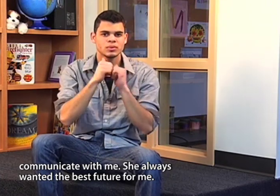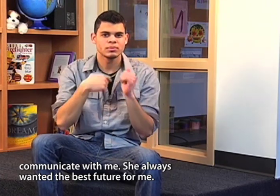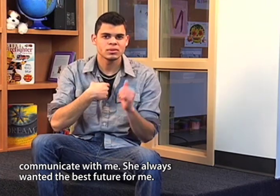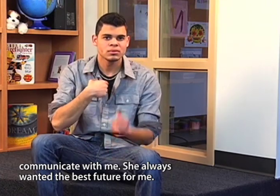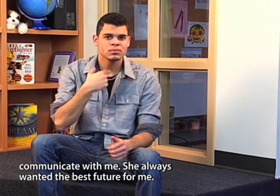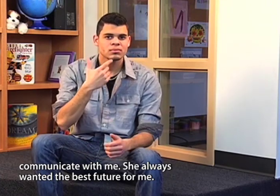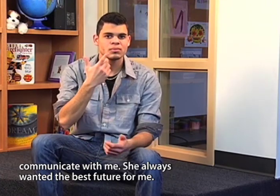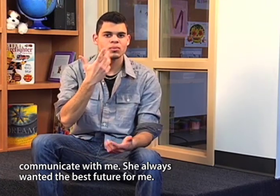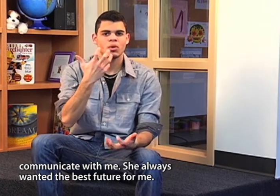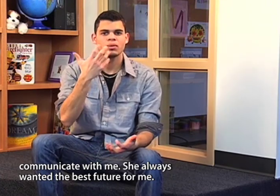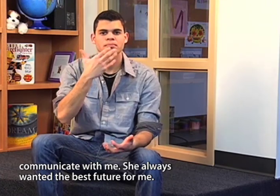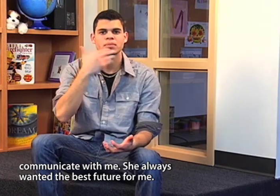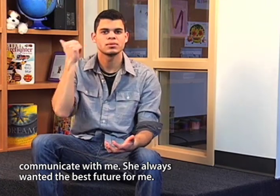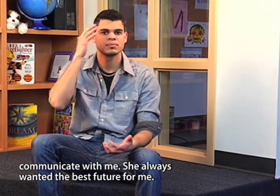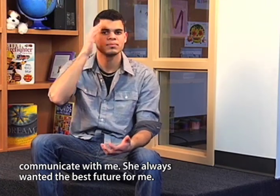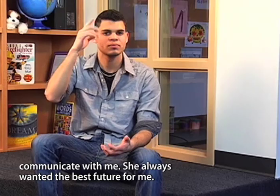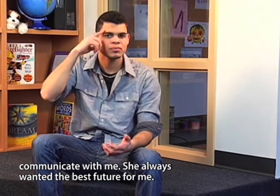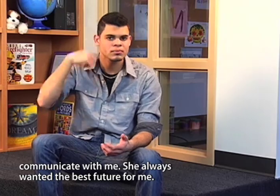She always wanted the best future for me.